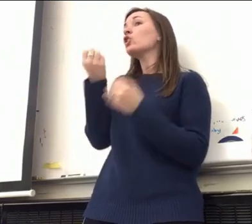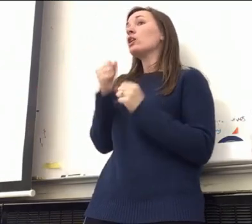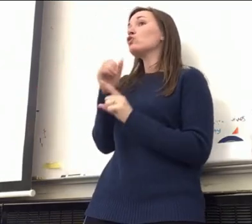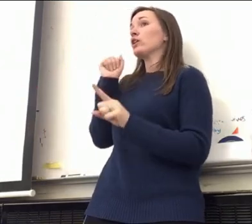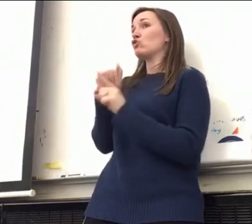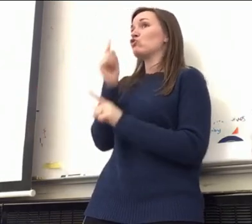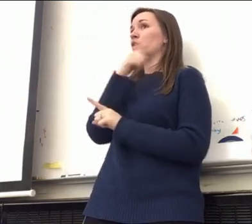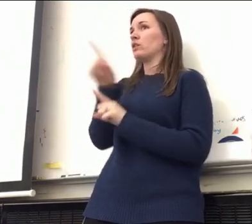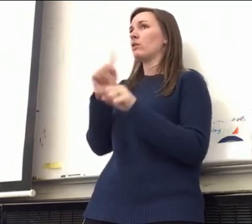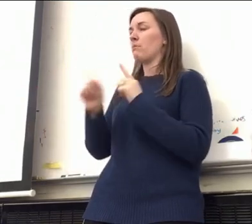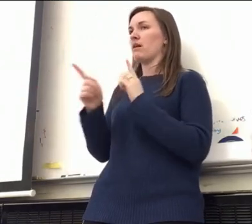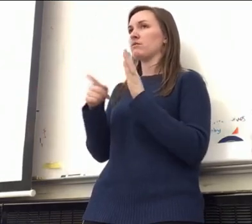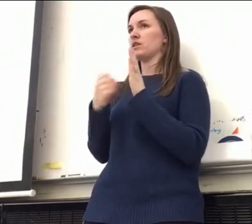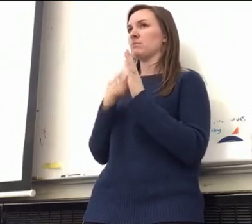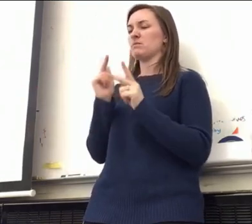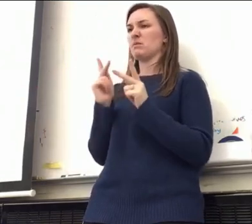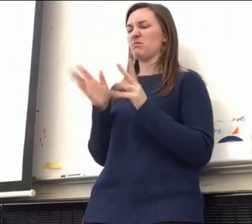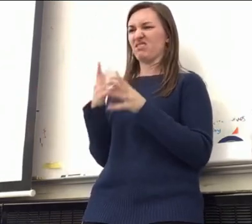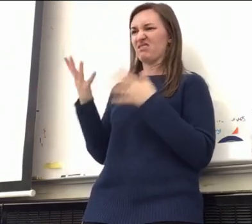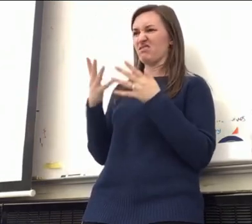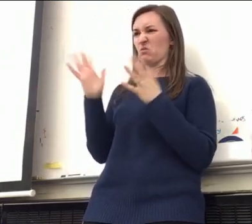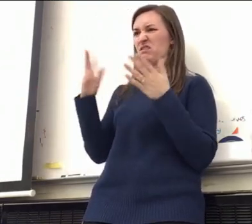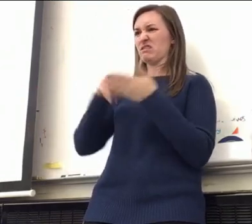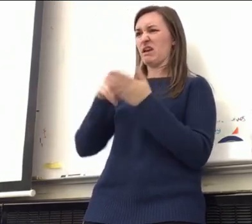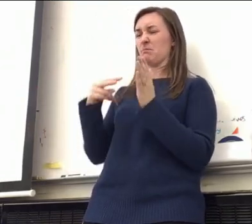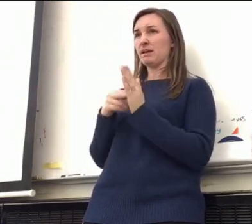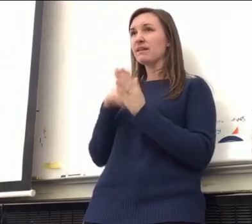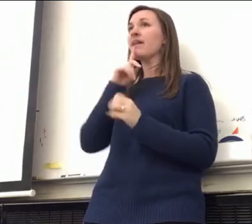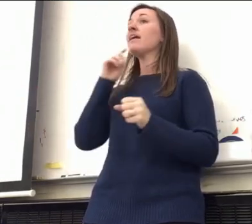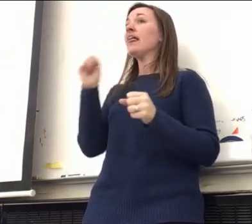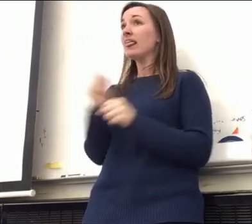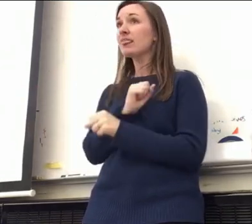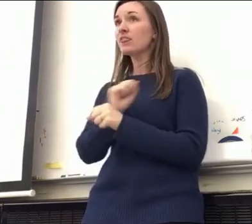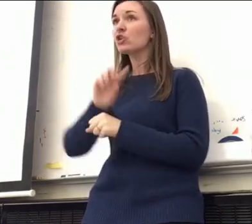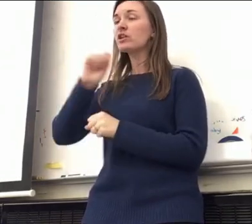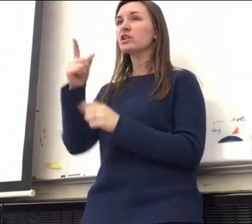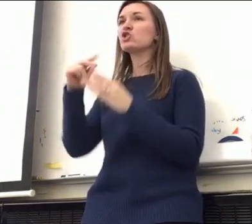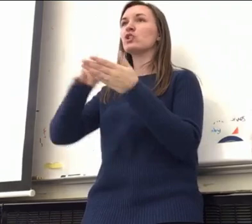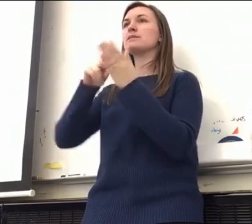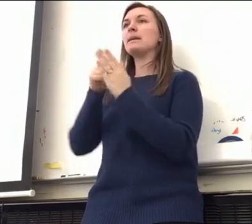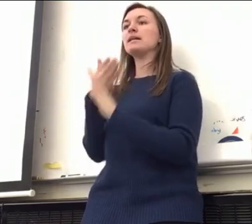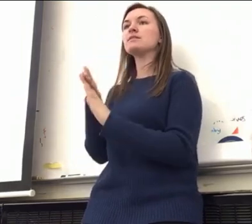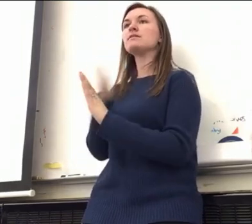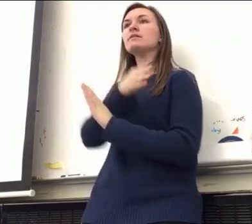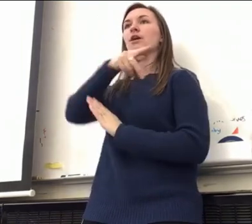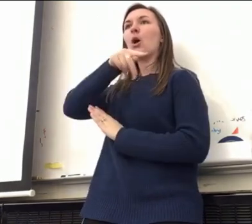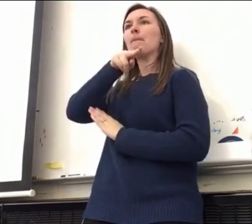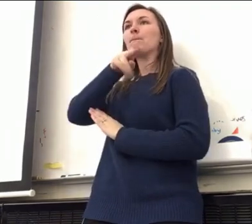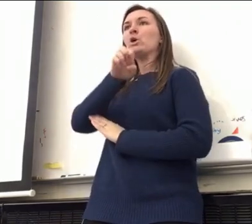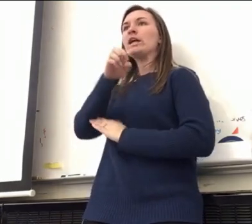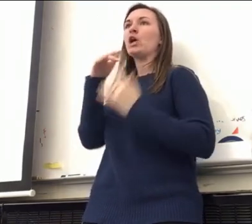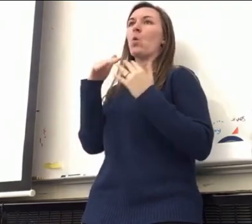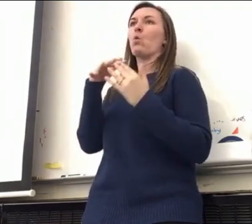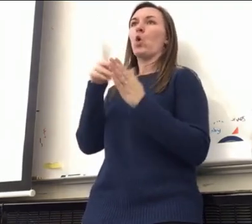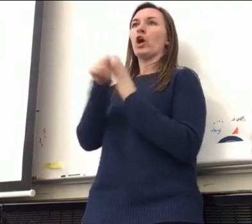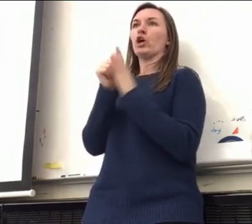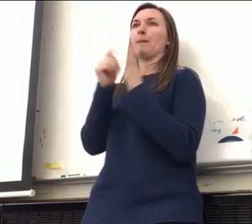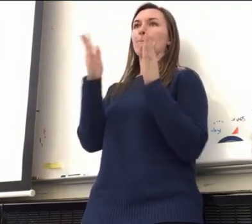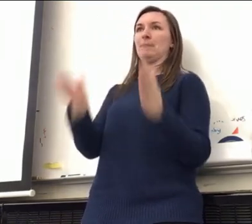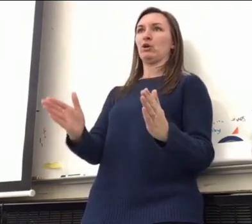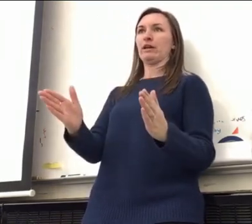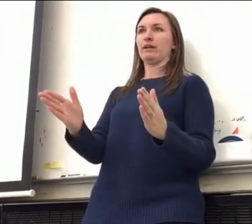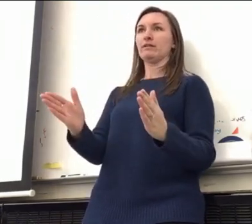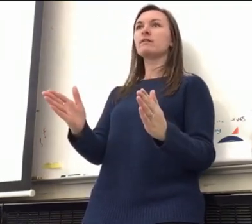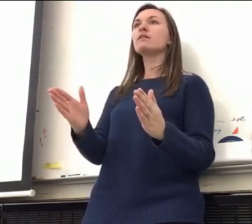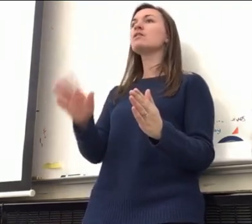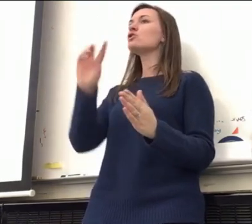but it sometimes trips people up. Antebellum is quite literally the pre-war period. If you want to put next to antebellum,